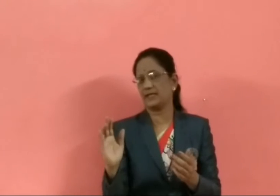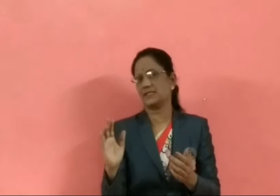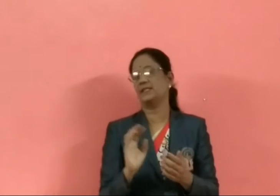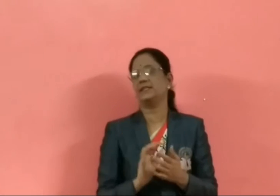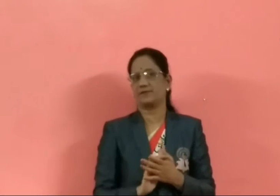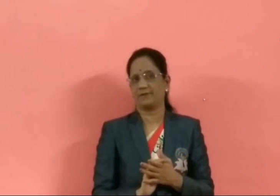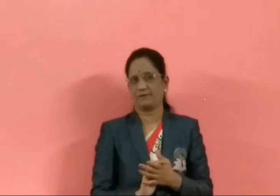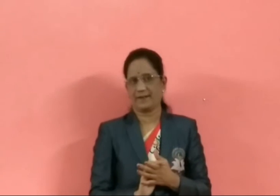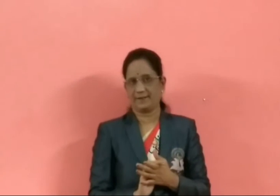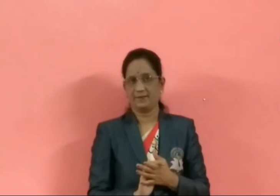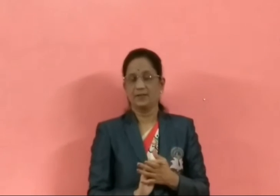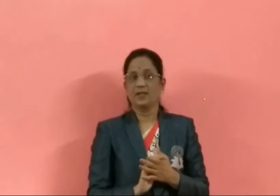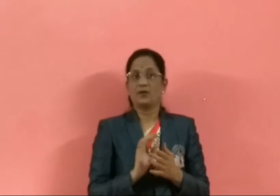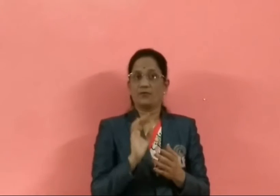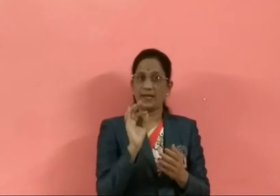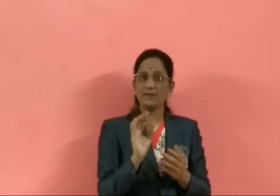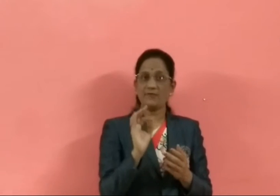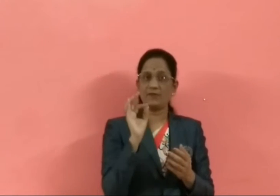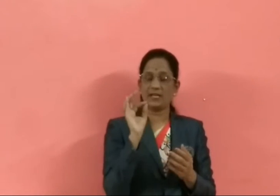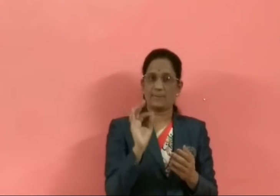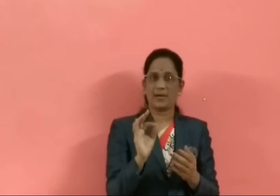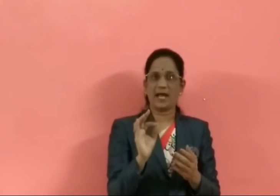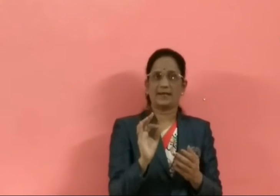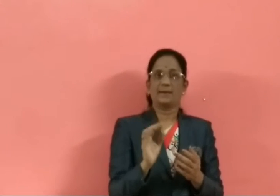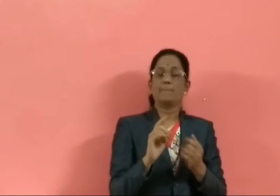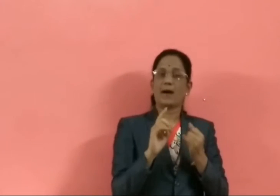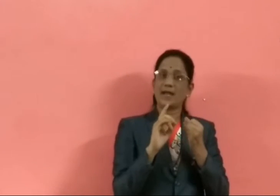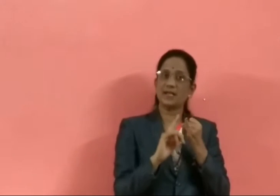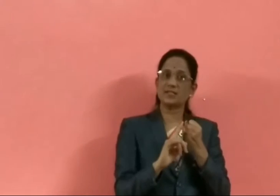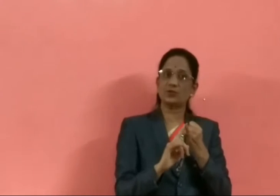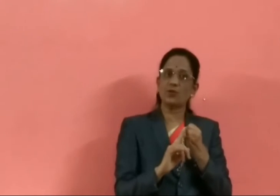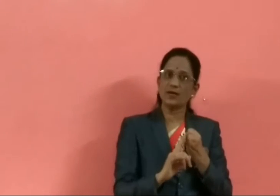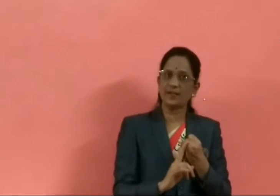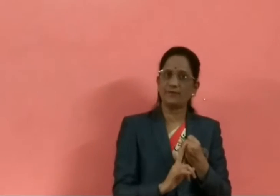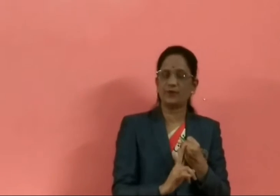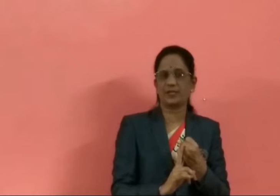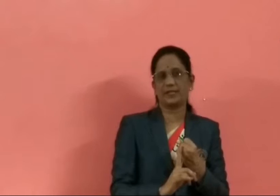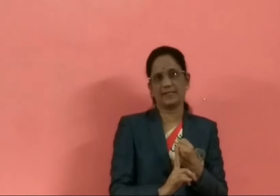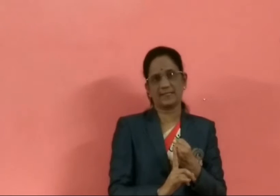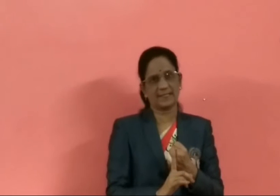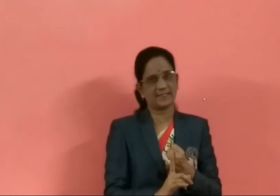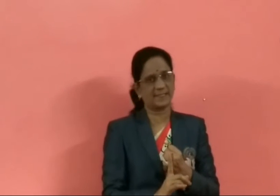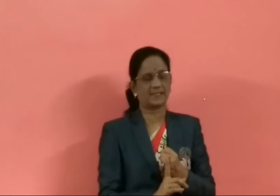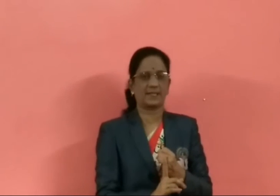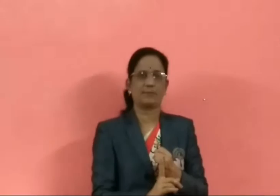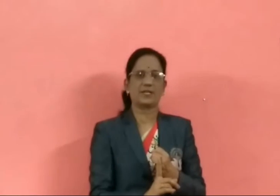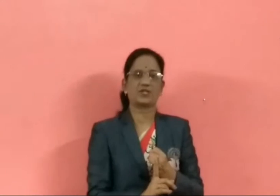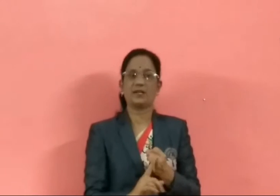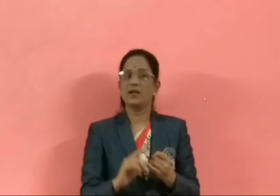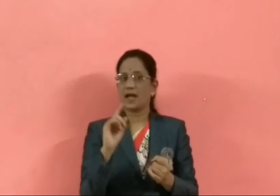easily liquefied. When we will apply minus 240 degrees Celsius temperature